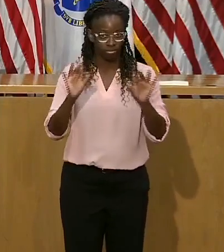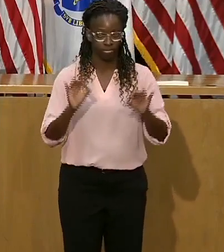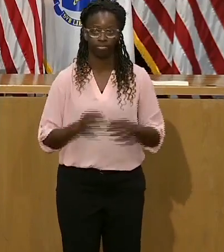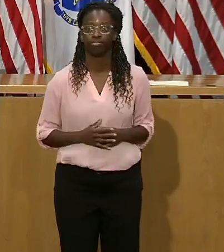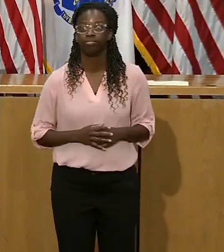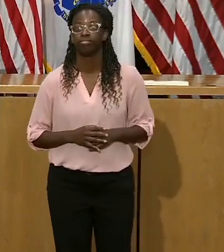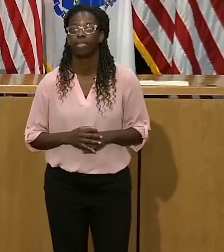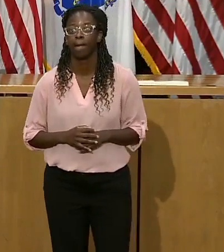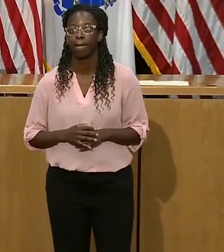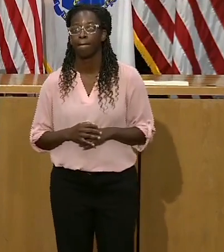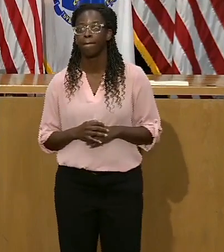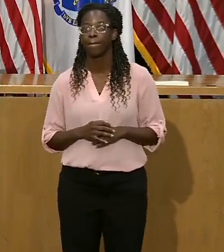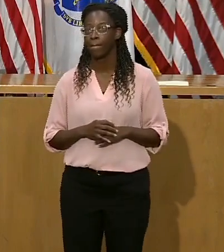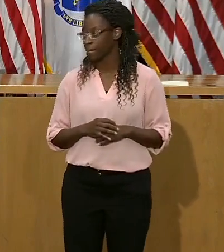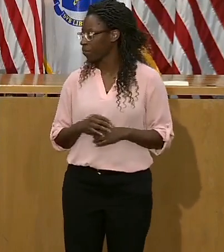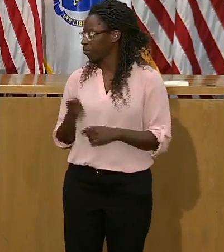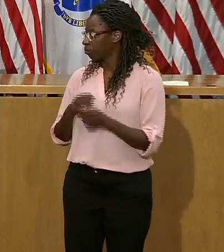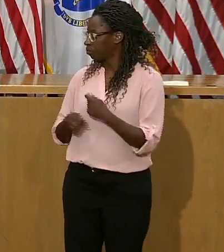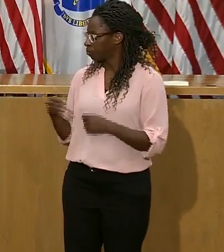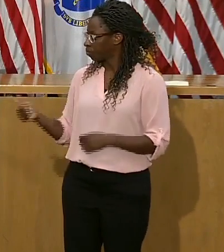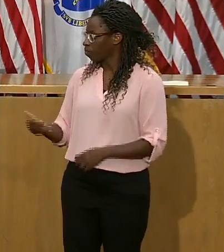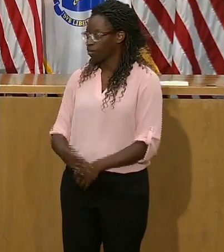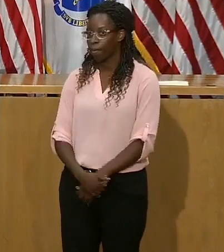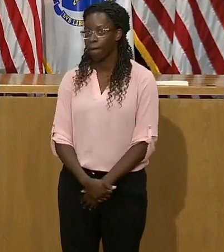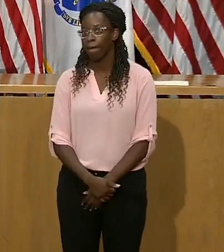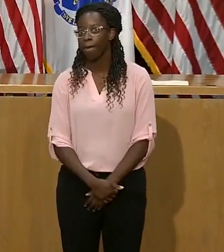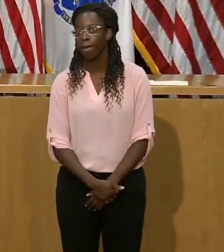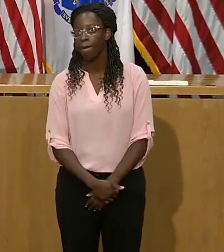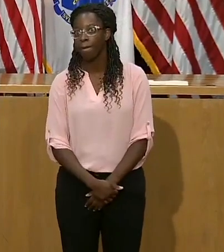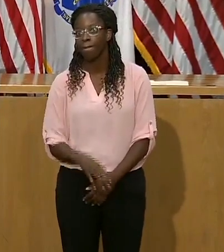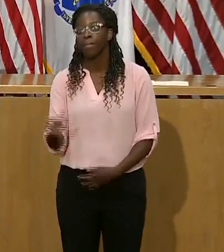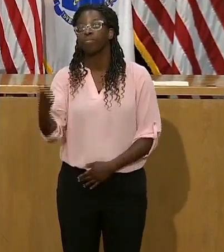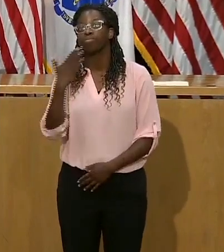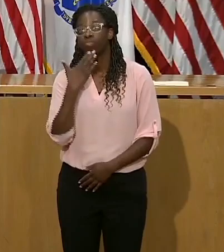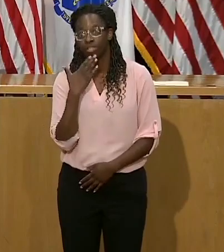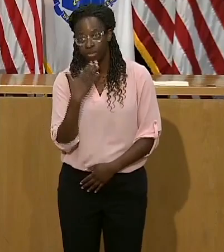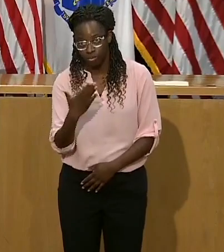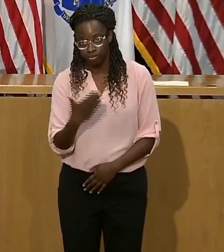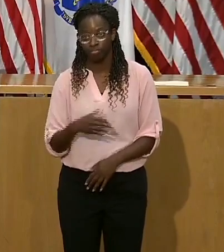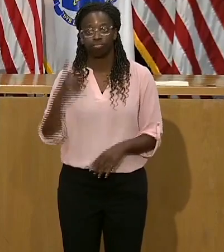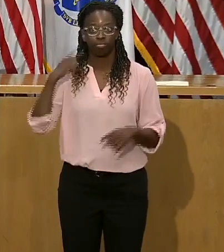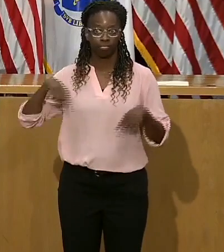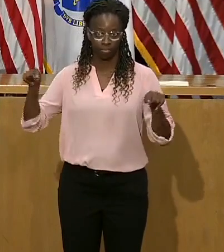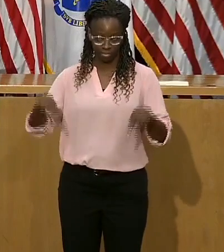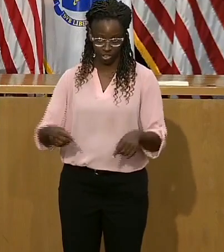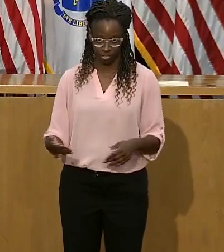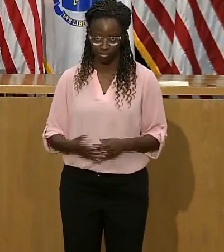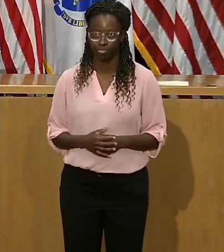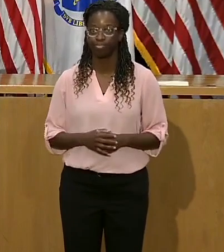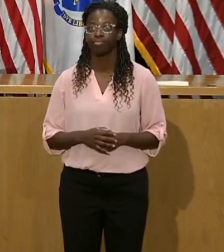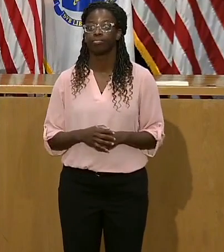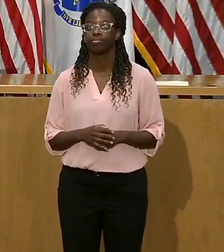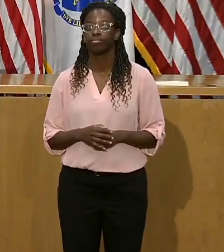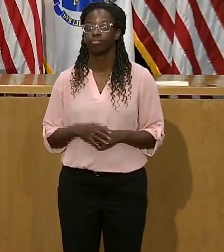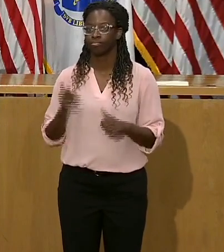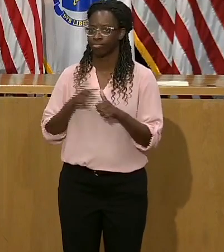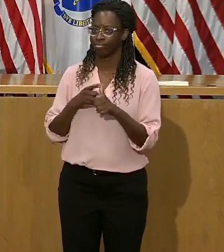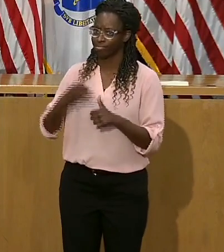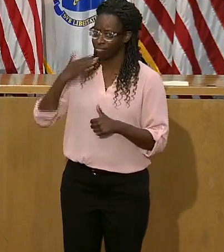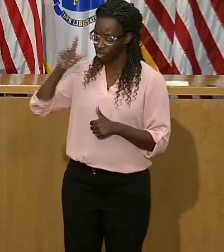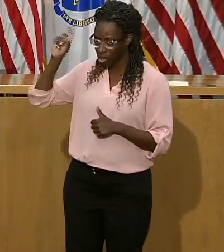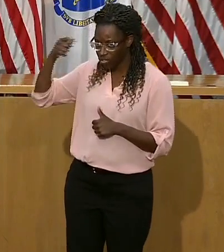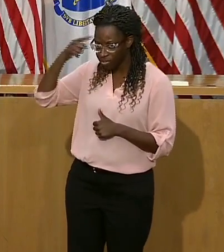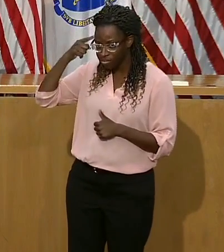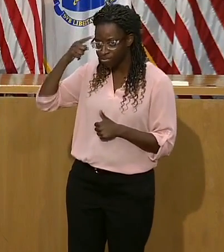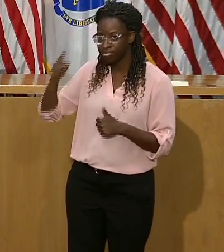Good afternoon. Thank you all for the opportunity to be with you today. I'd like to first thank the Governor, the Lieutenant Governor,